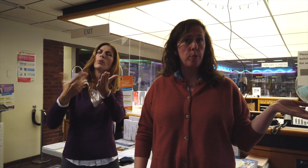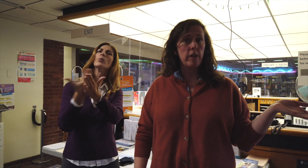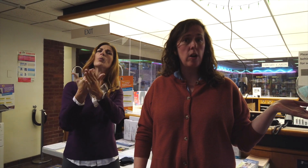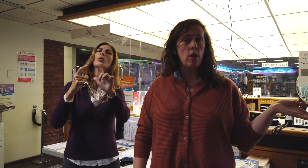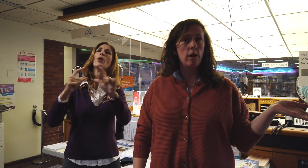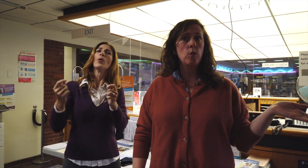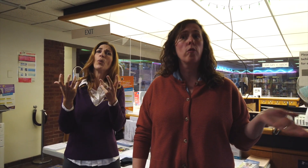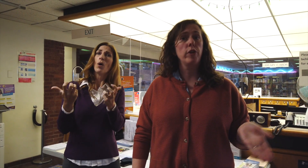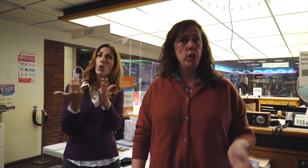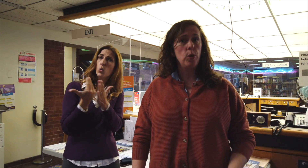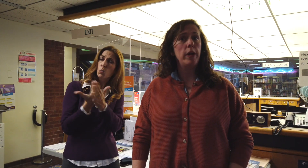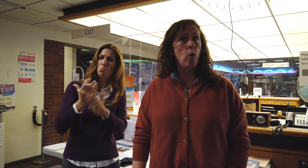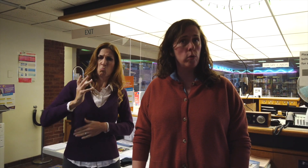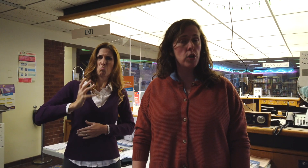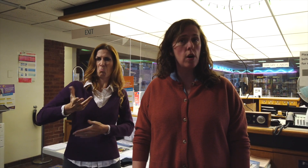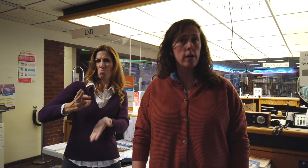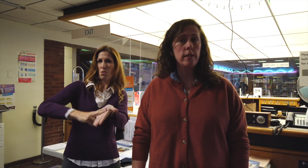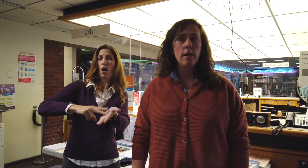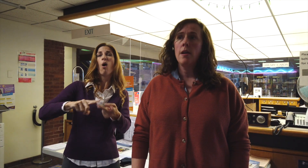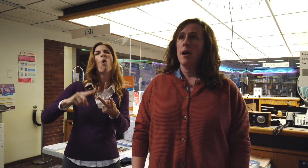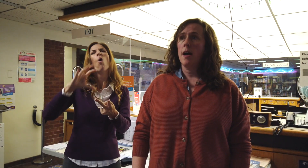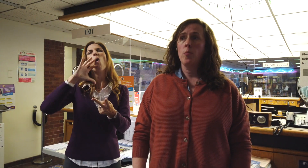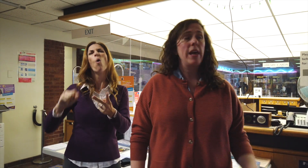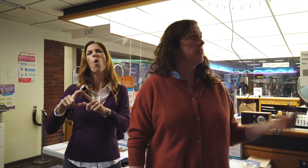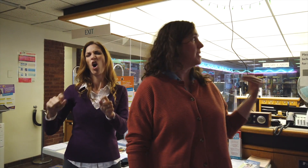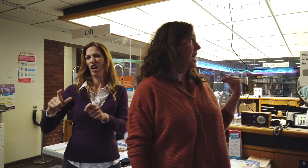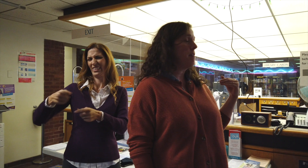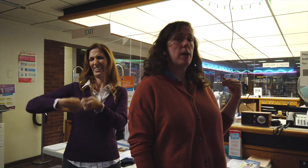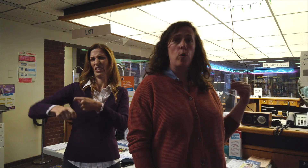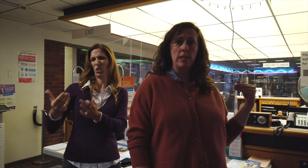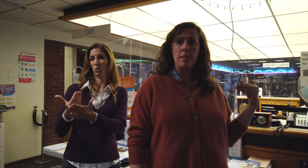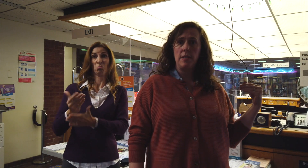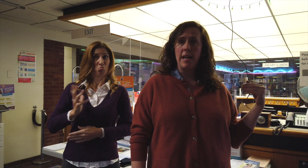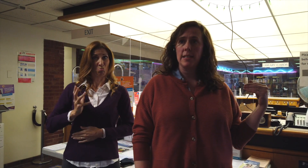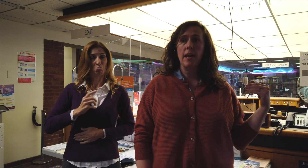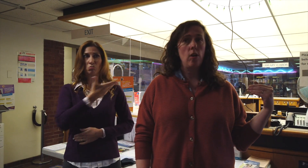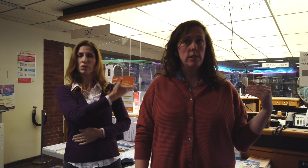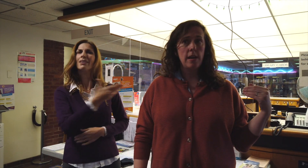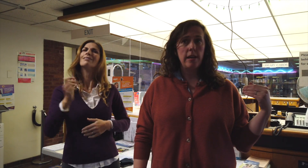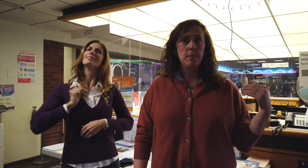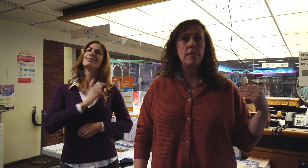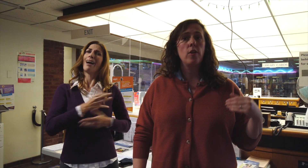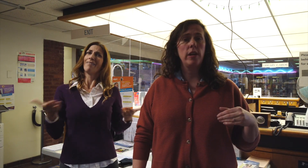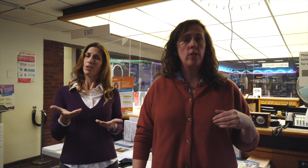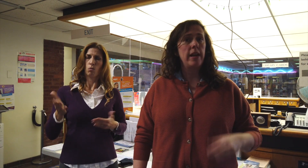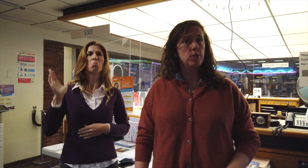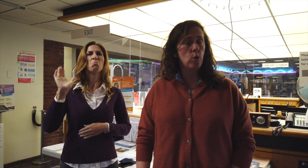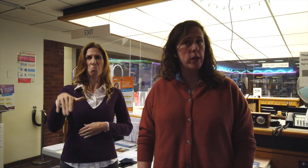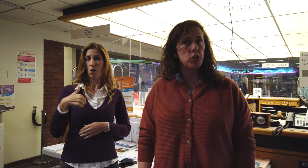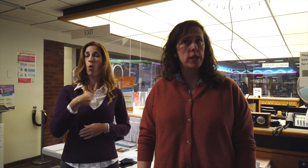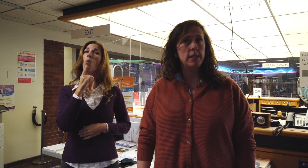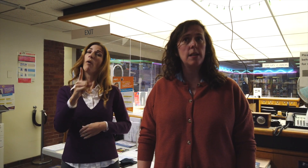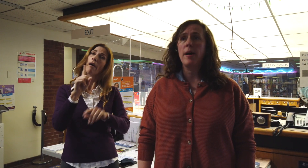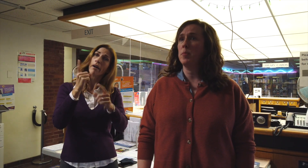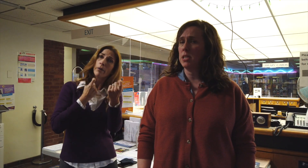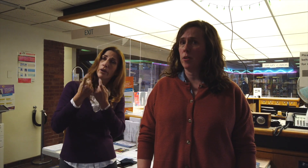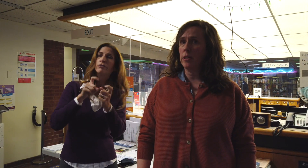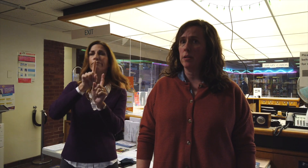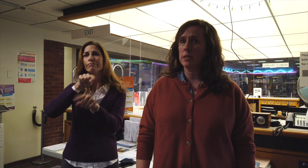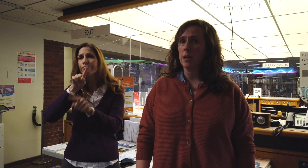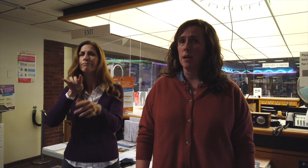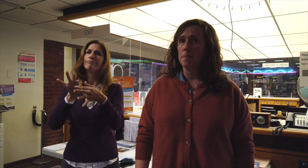new library card or renew an old card. We have a staff that works at the desk at all times, and they're here to answer questions